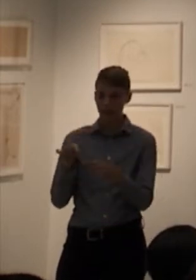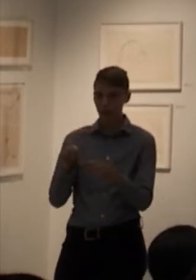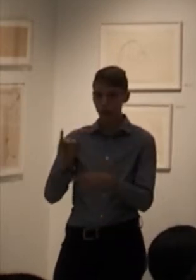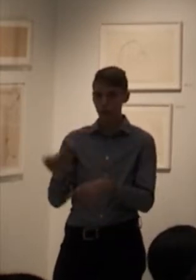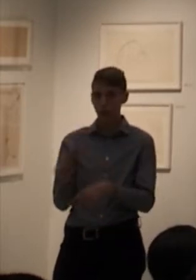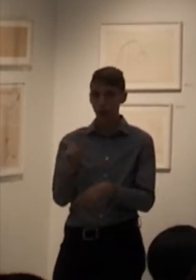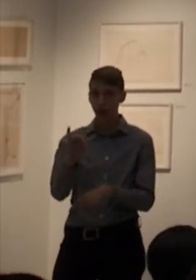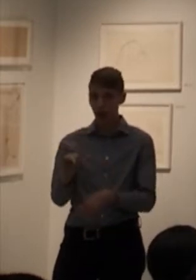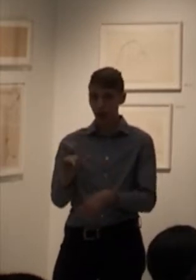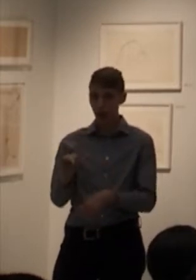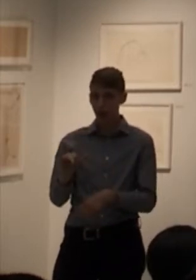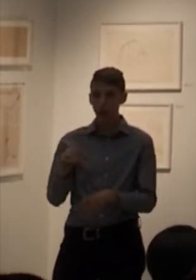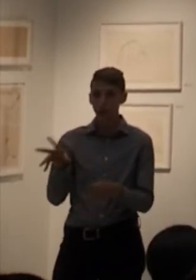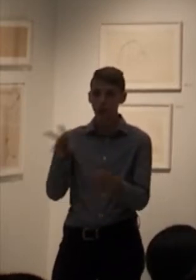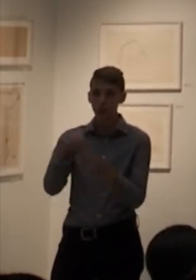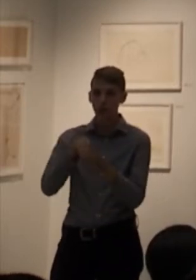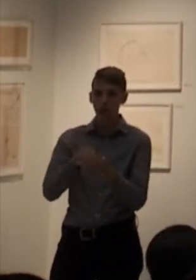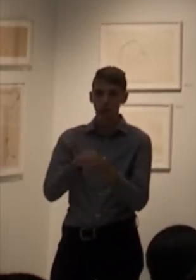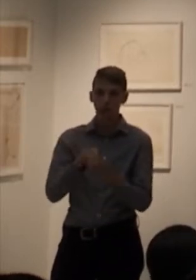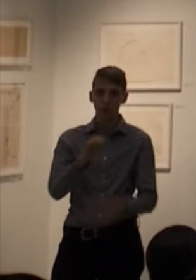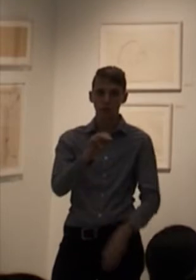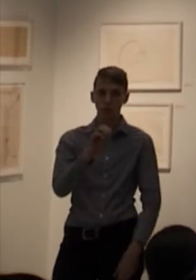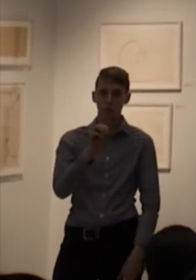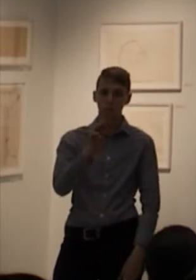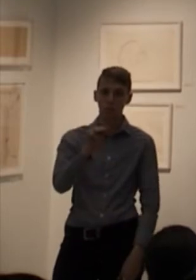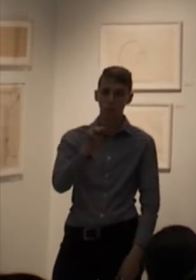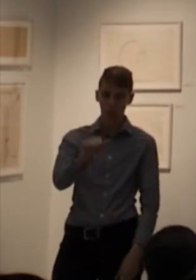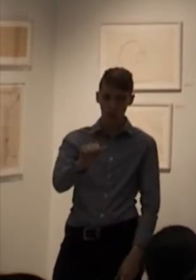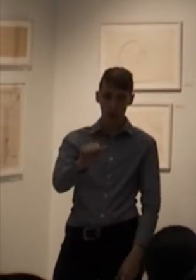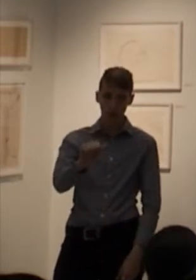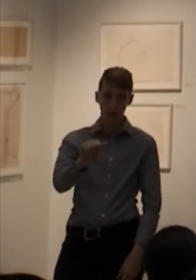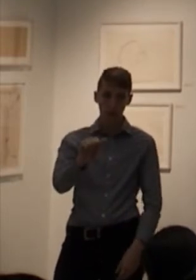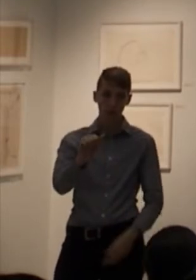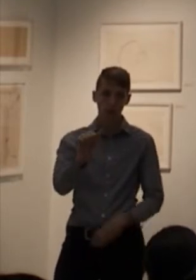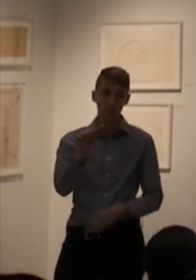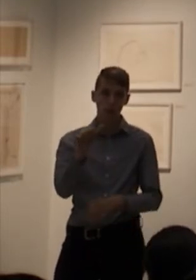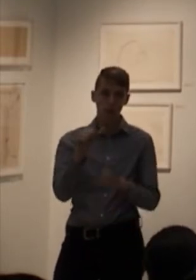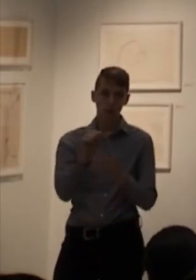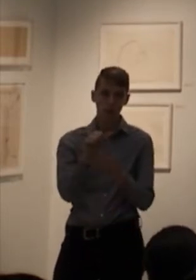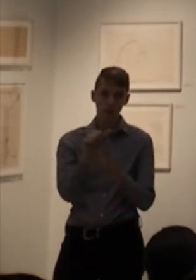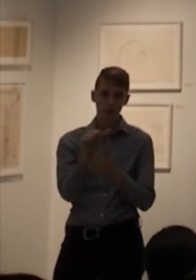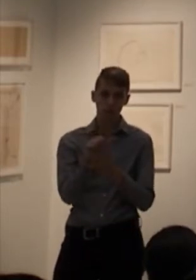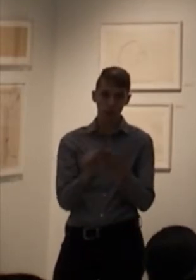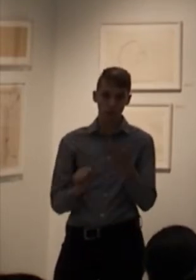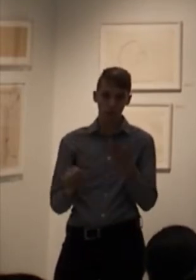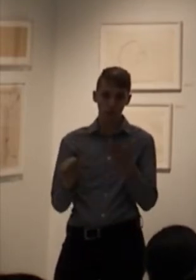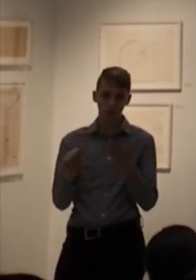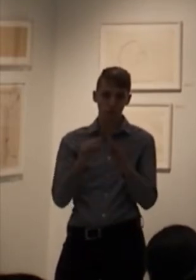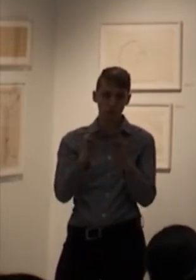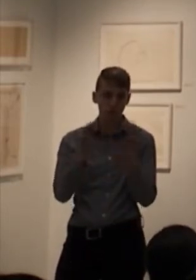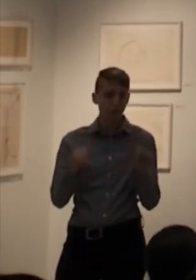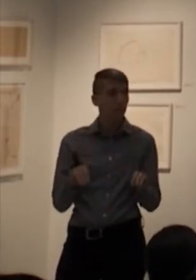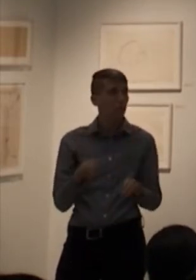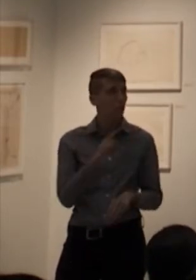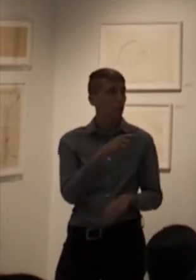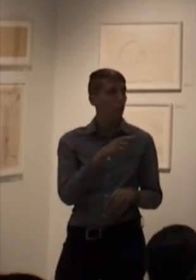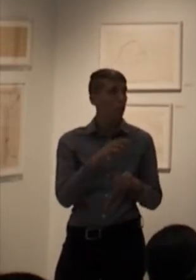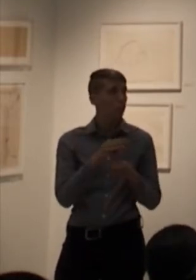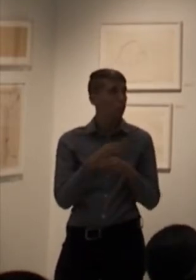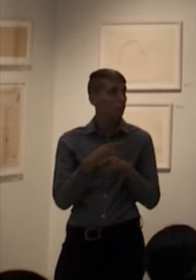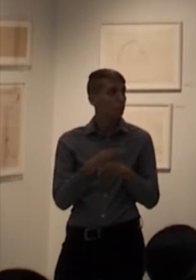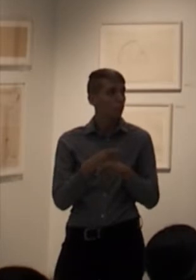collection. When we talk about timelessness, we introduced this in 1971, and we still produce it now.